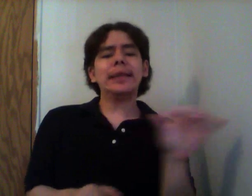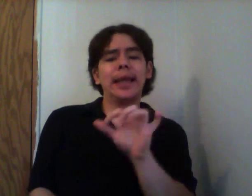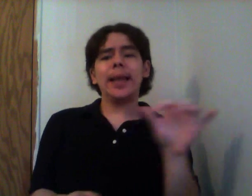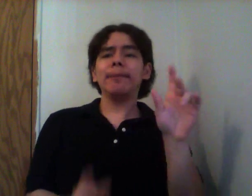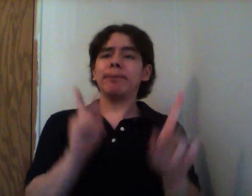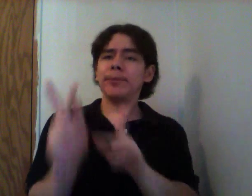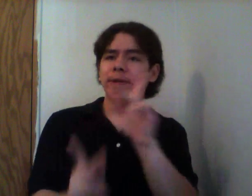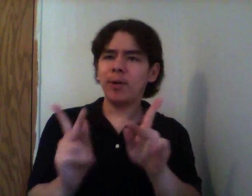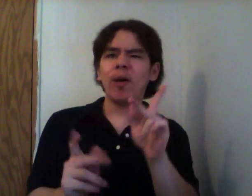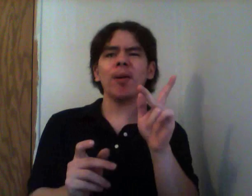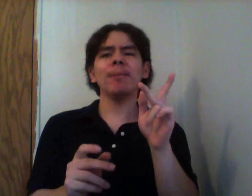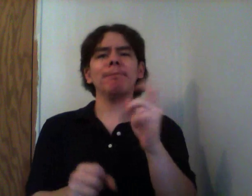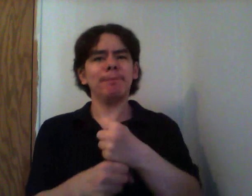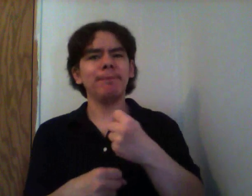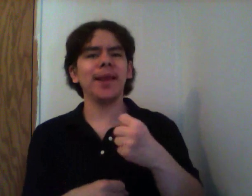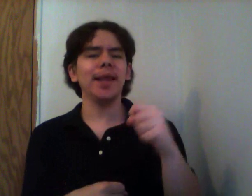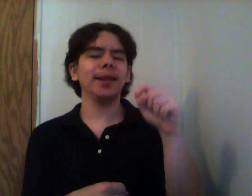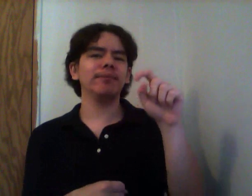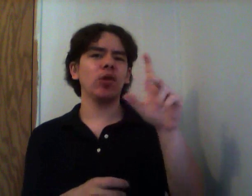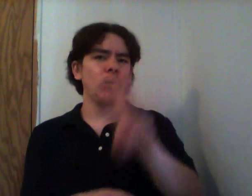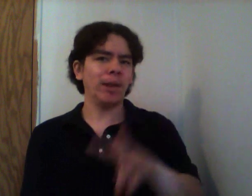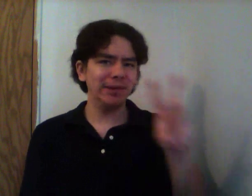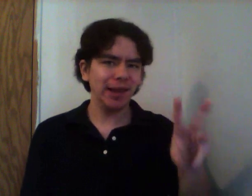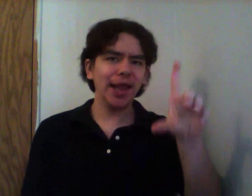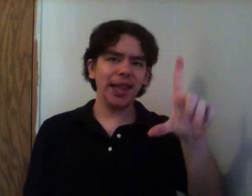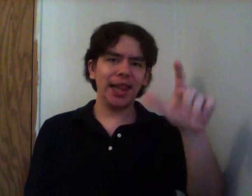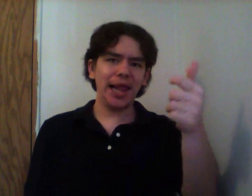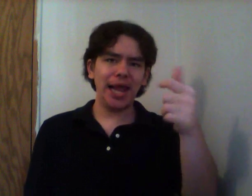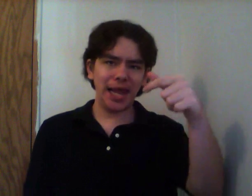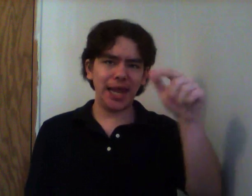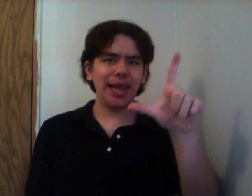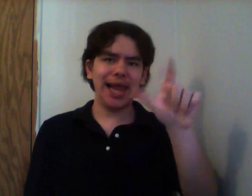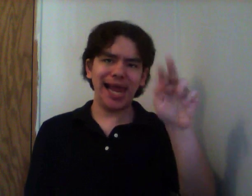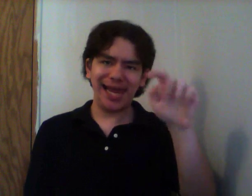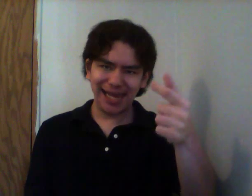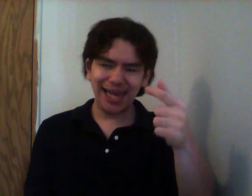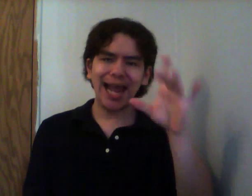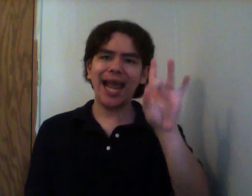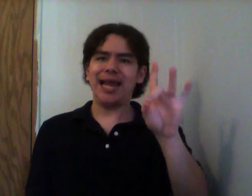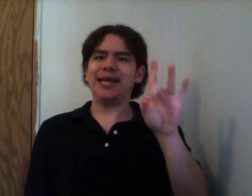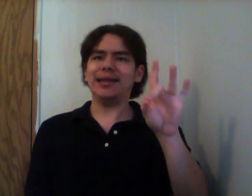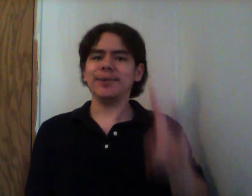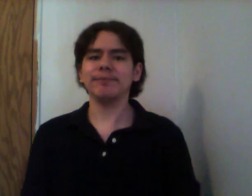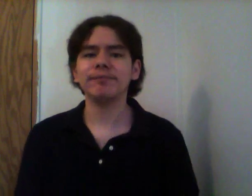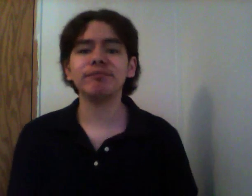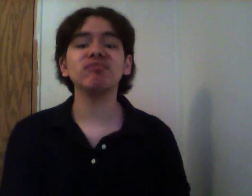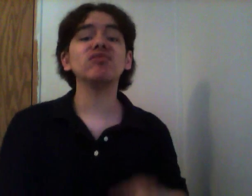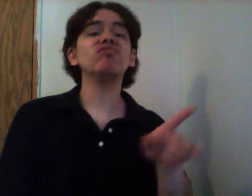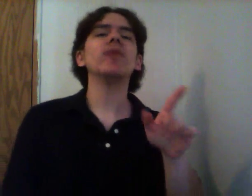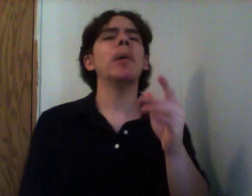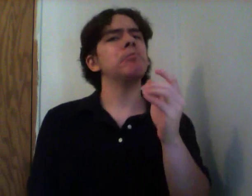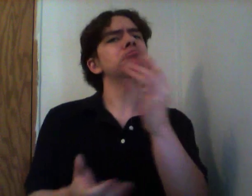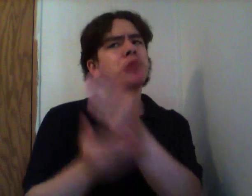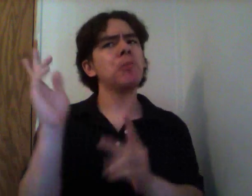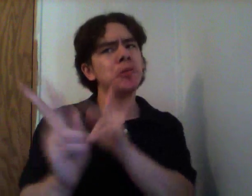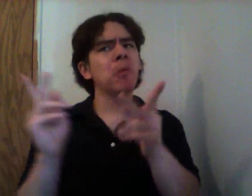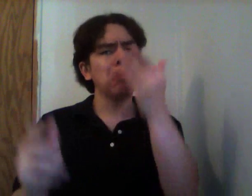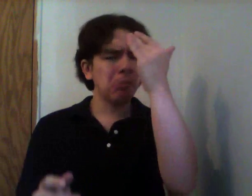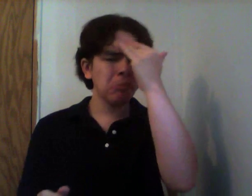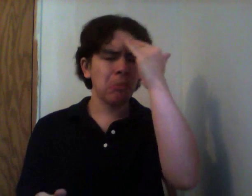of you might know this site already as a site where you can type out your attempts to use the written form of